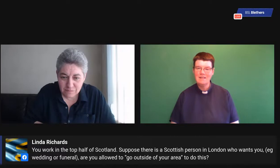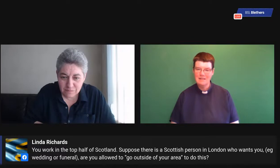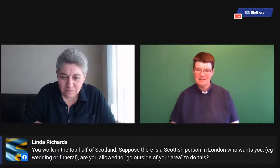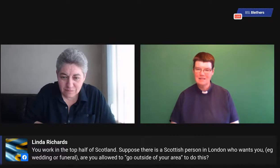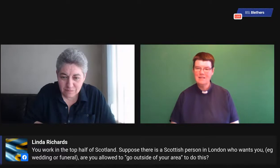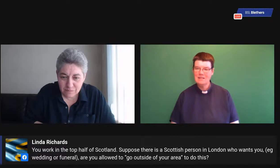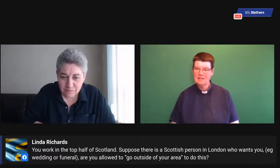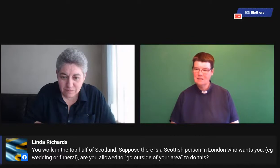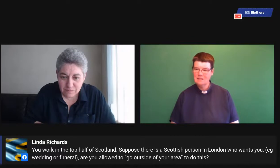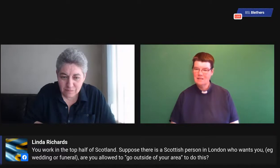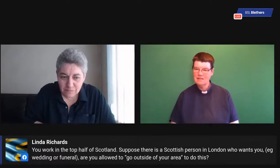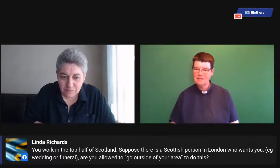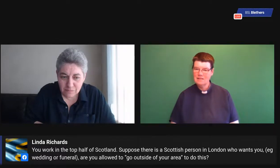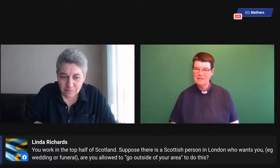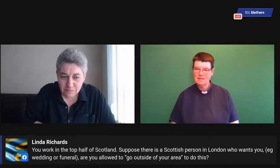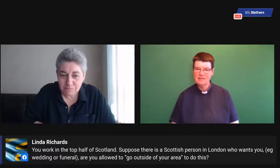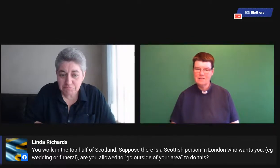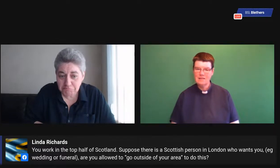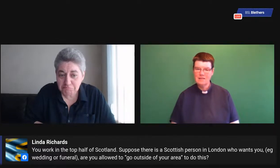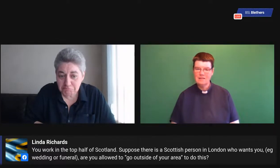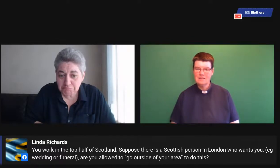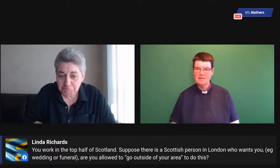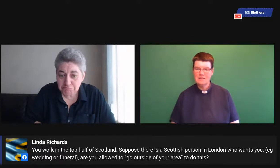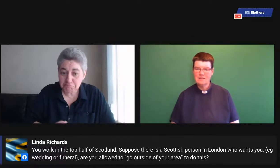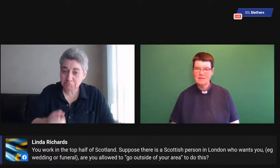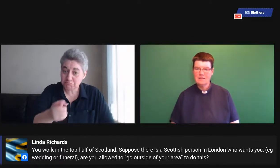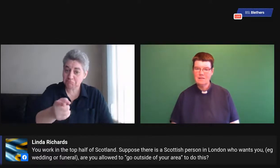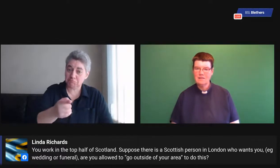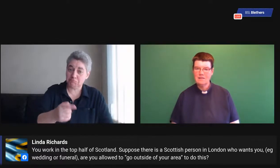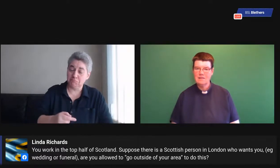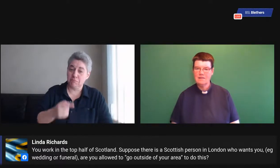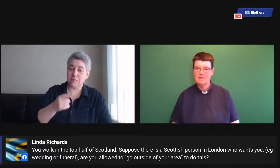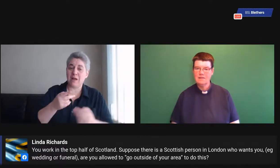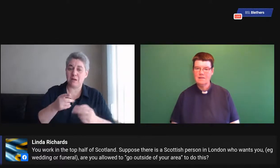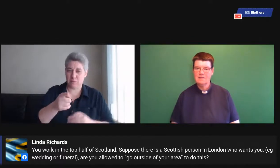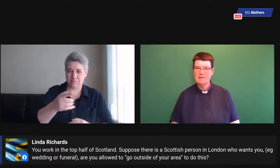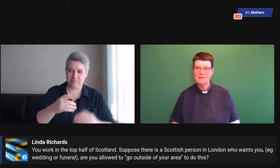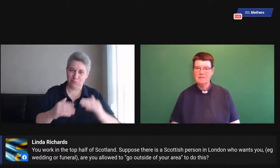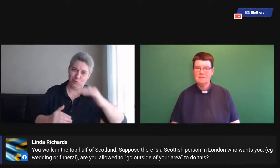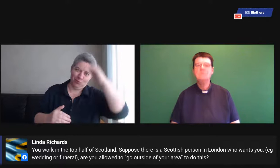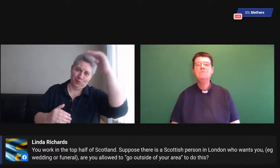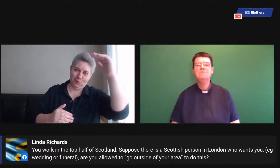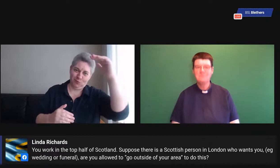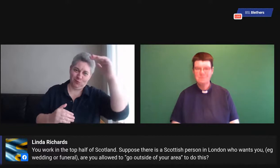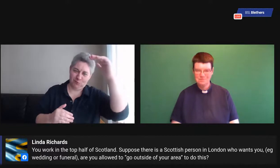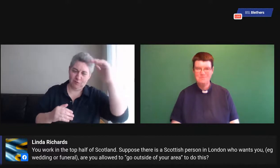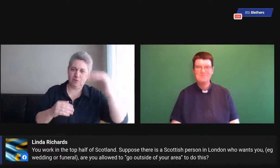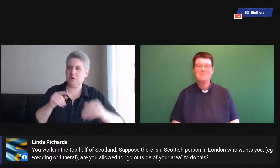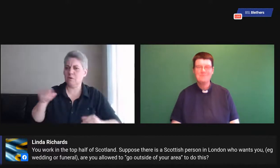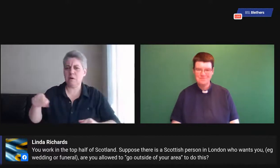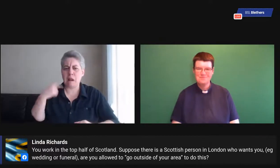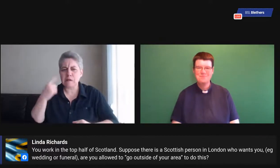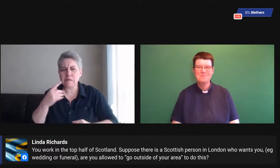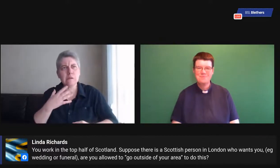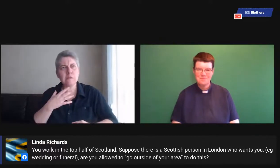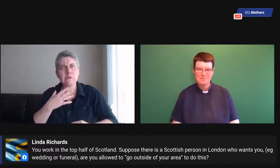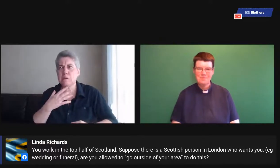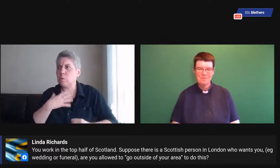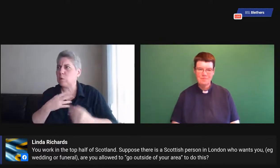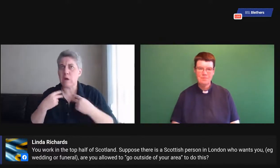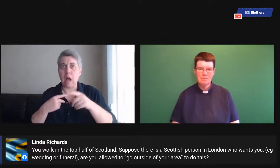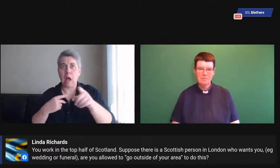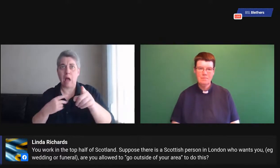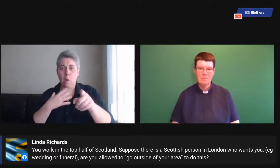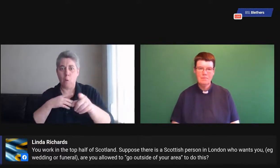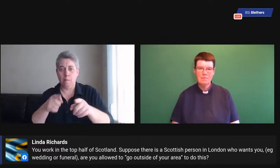is, you work in the top half of Scotland. Suppose there's a Scottish person in London who wants you, for example, a wedding or a